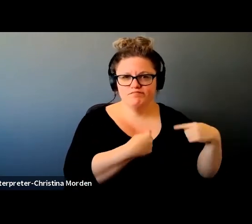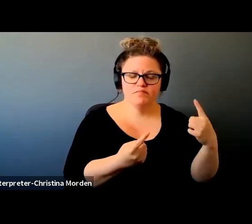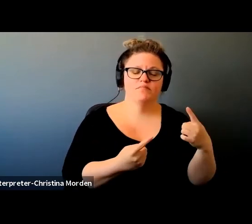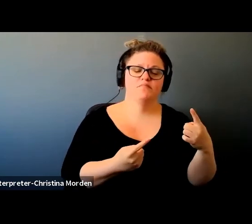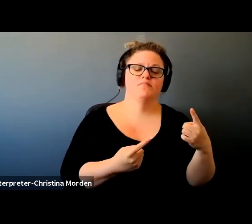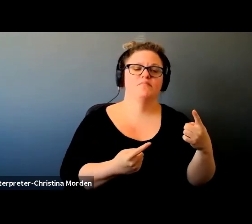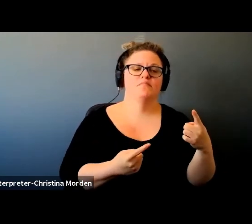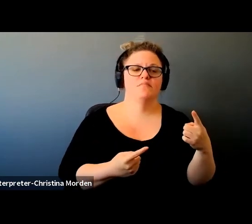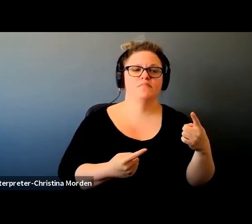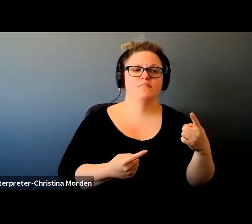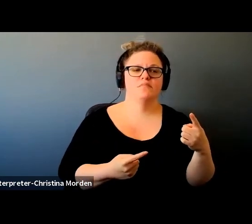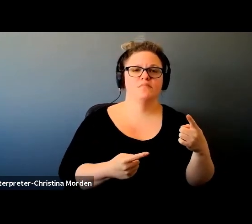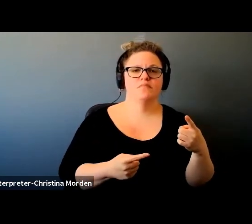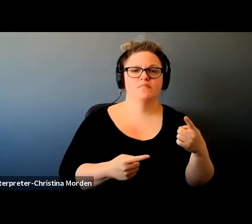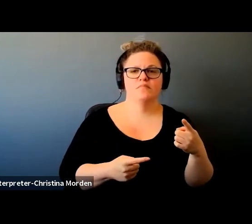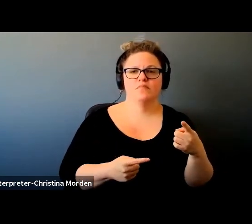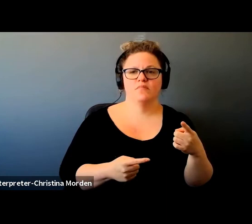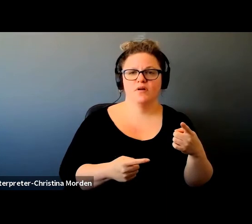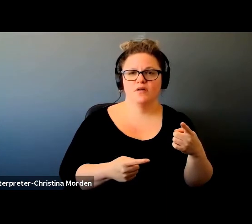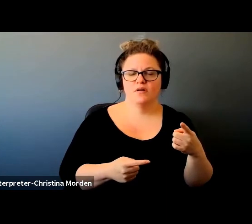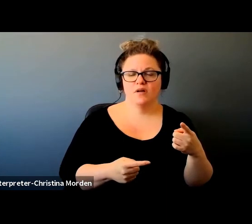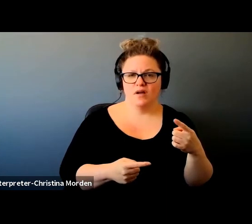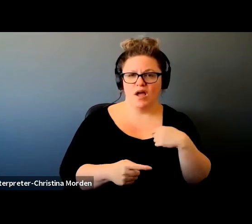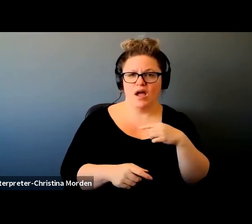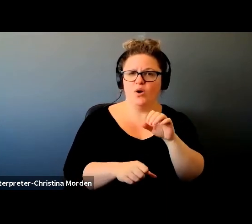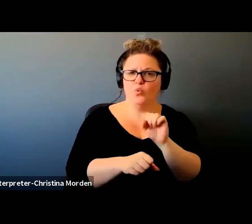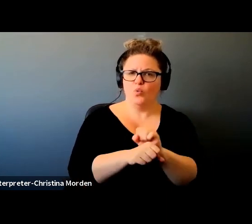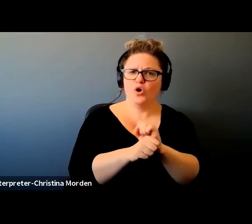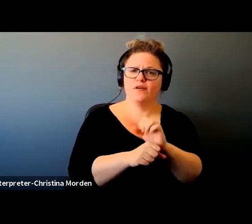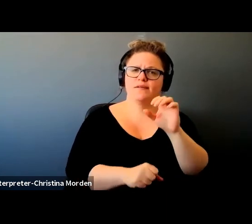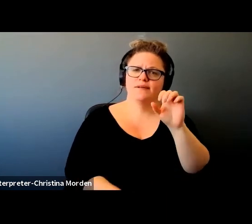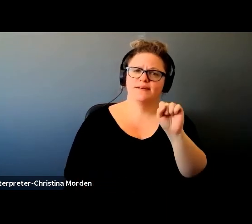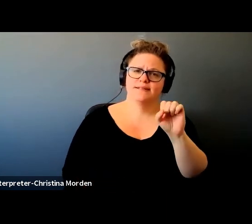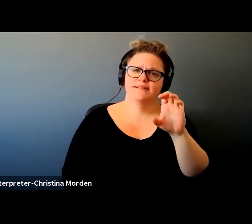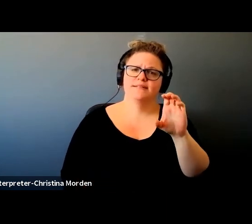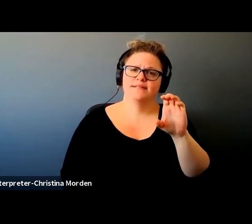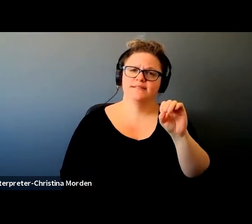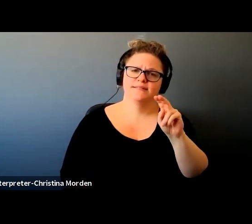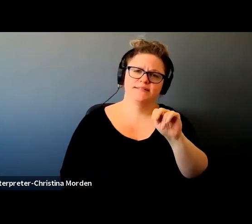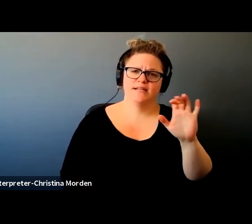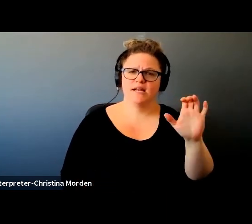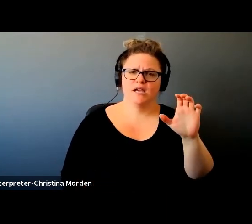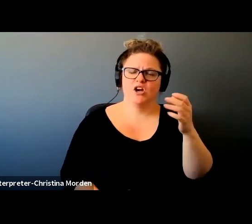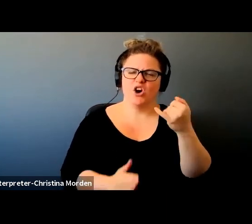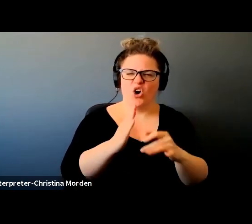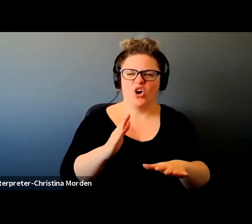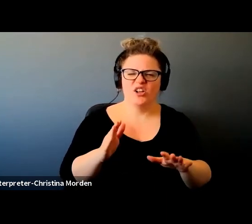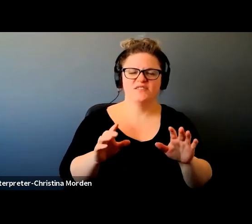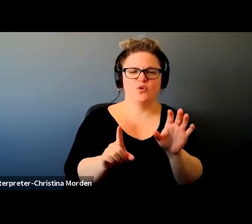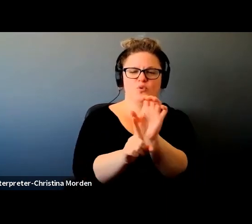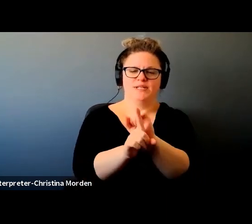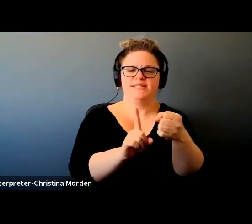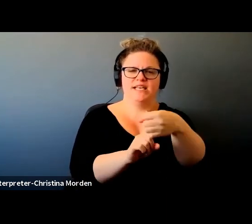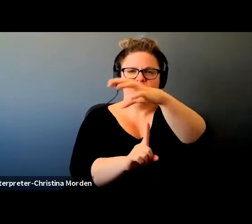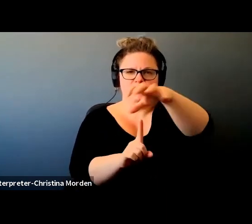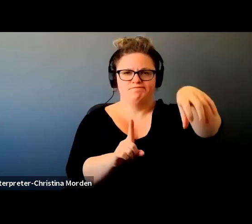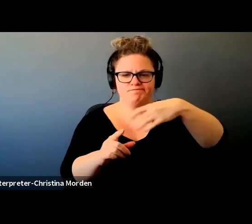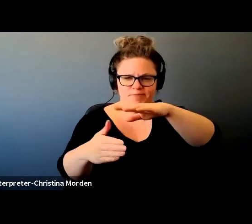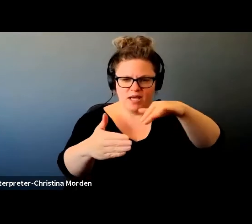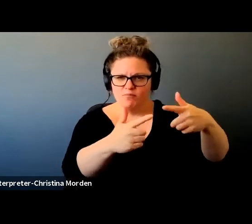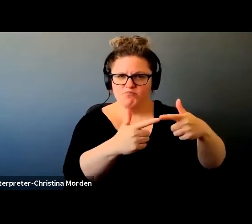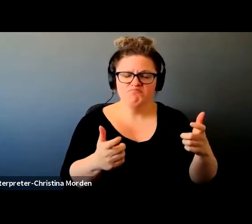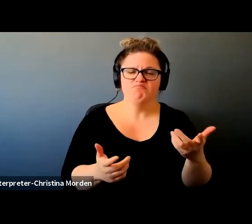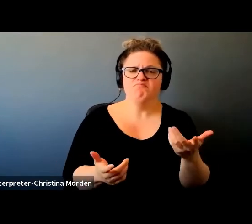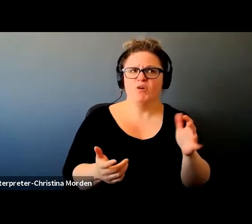works in the entertainment industry, I work as a scenic artist sometimes. I also work as a story editor sometimes.